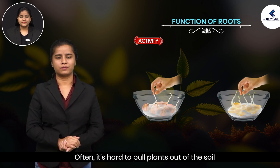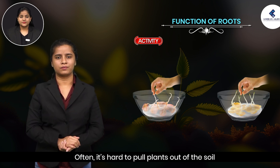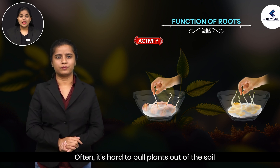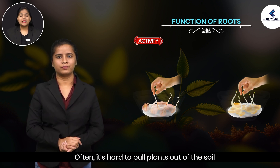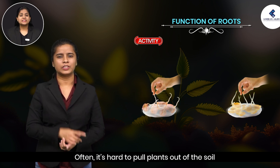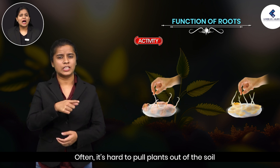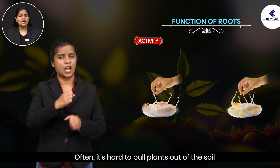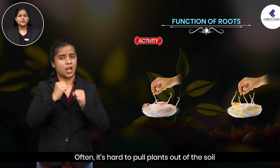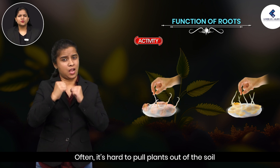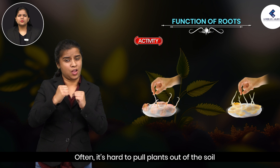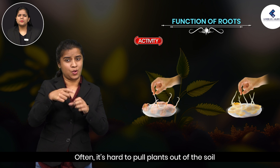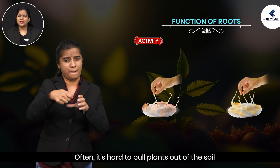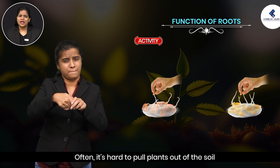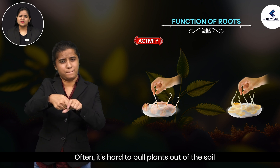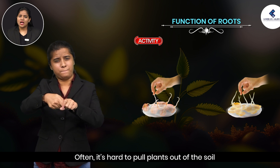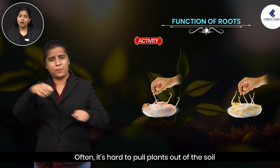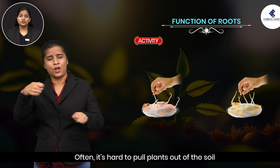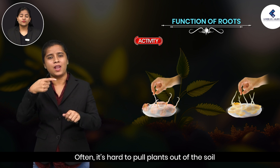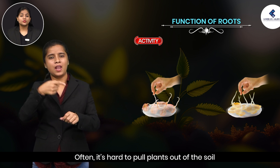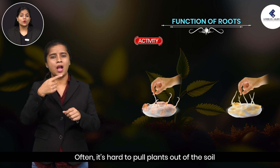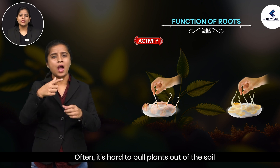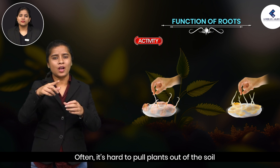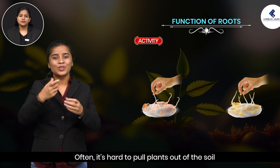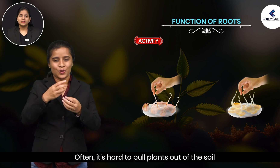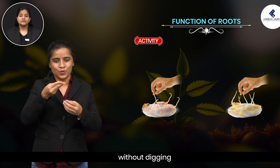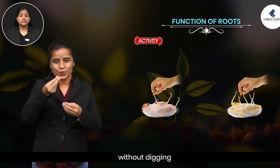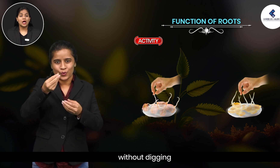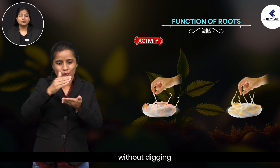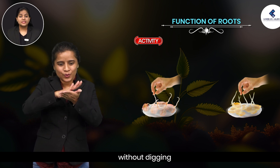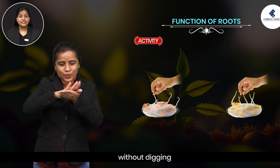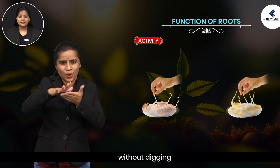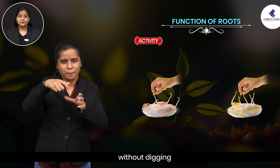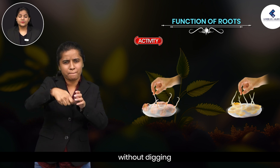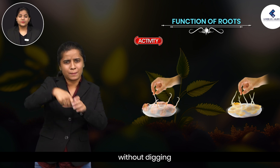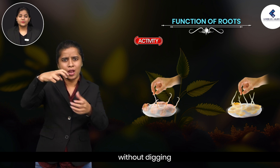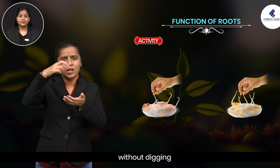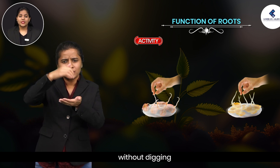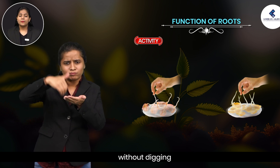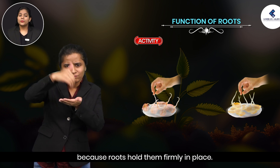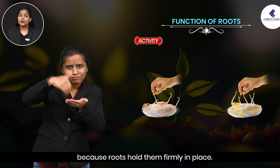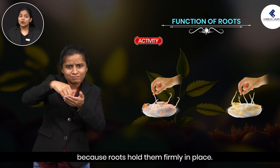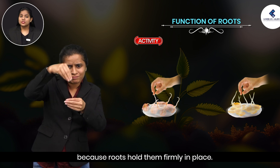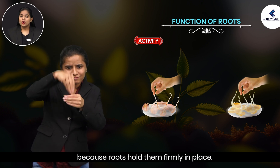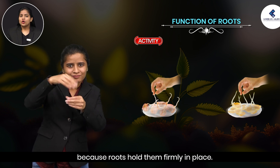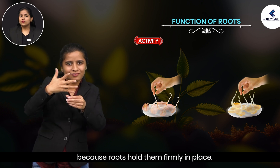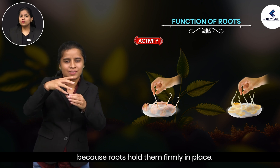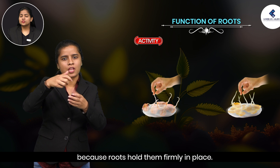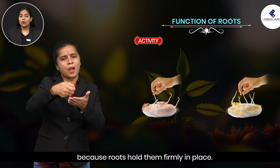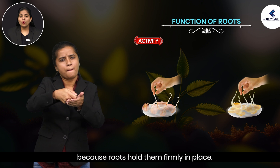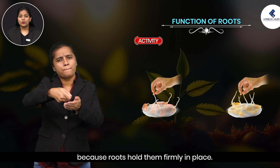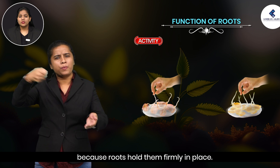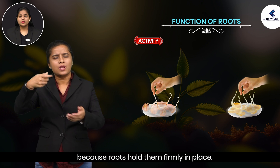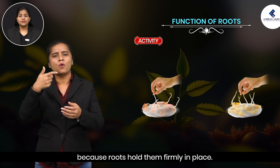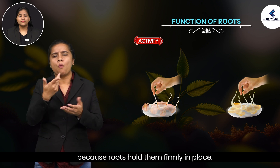Often, it's hard to pull plants out of the soil without digging because